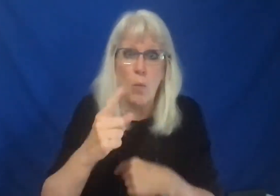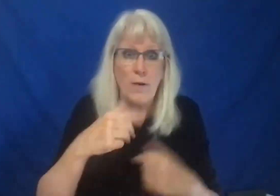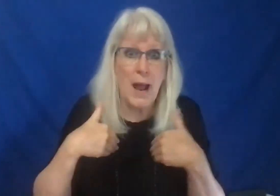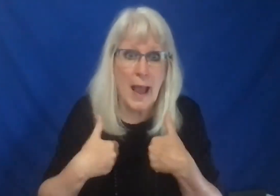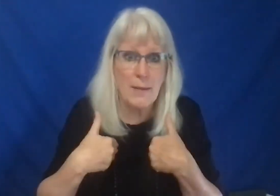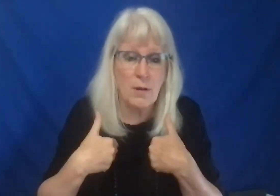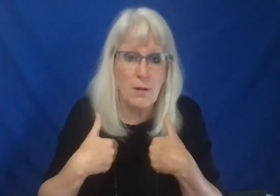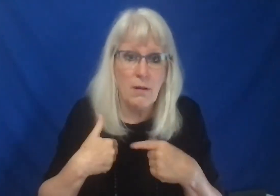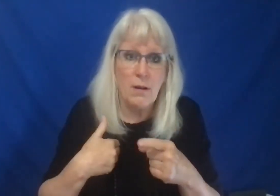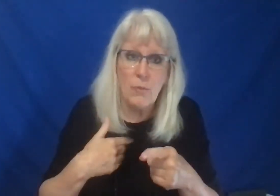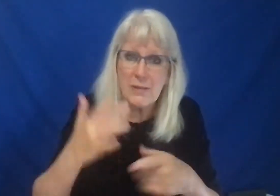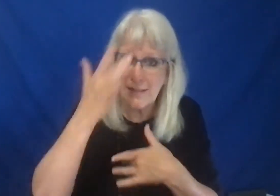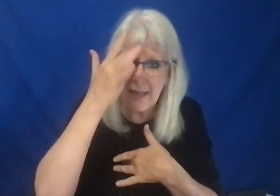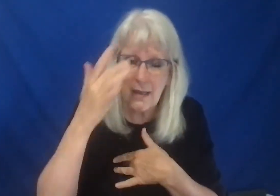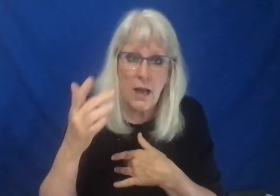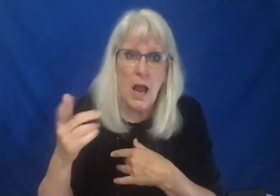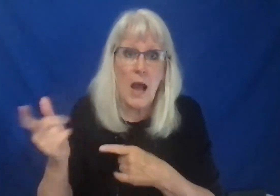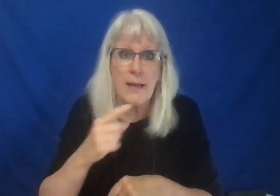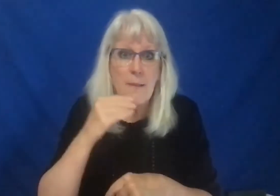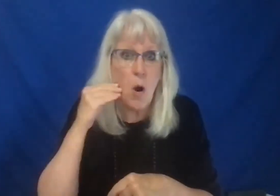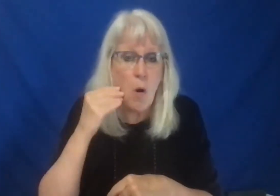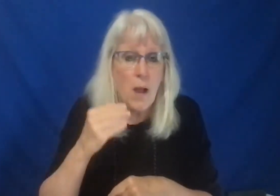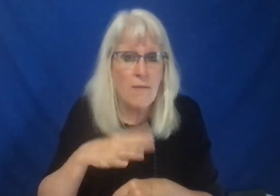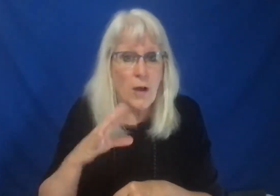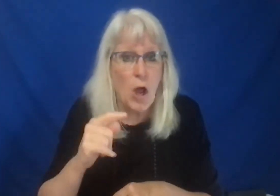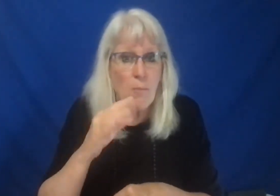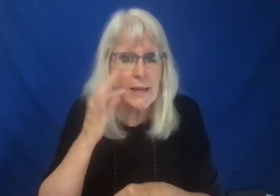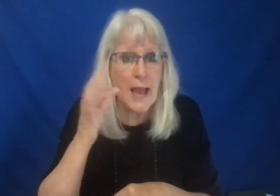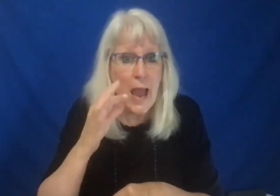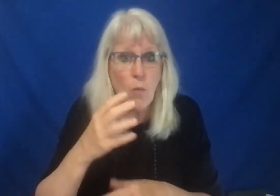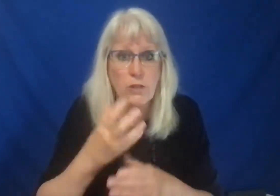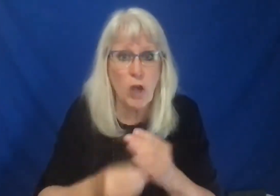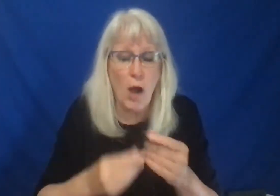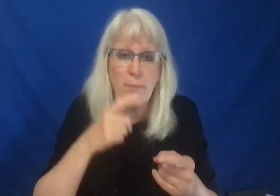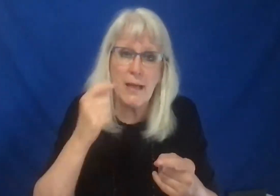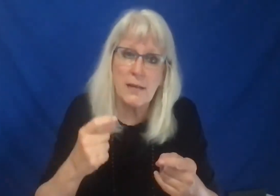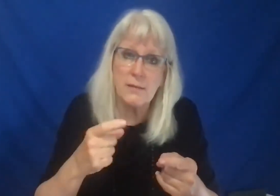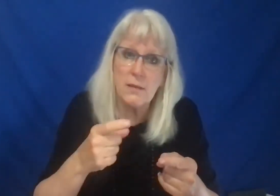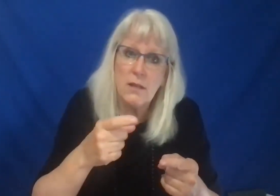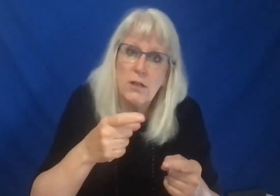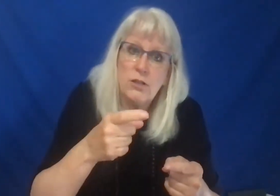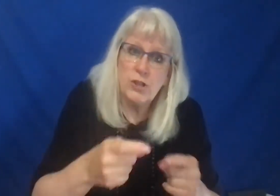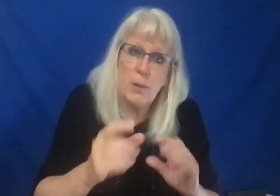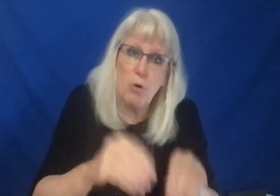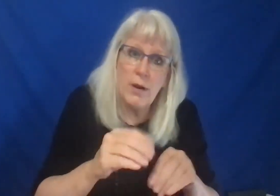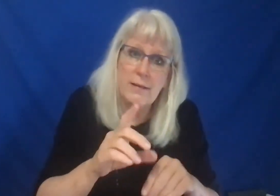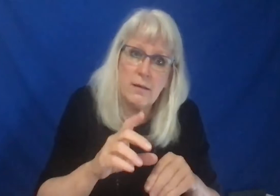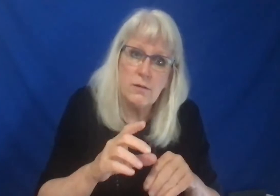to sleep. And I came home and found out that my kitty cat was gone. And I just said, thank you so much for using your good judgment. I'm sure that was a